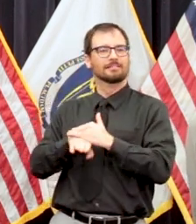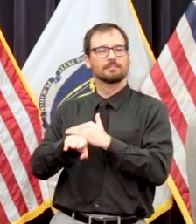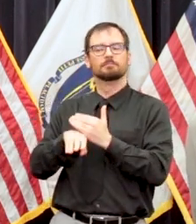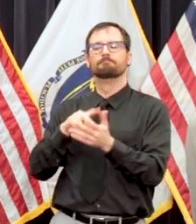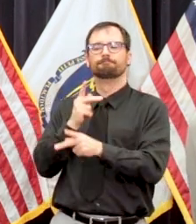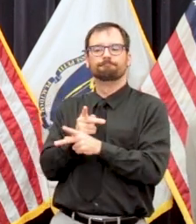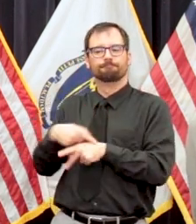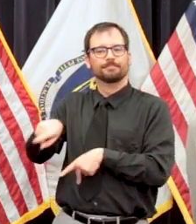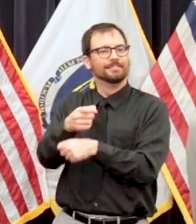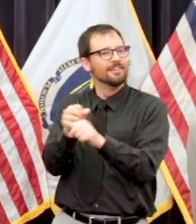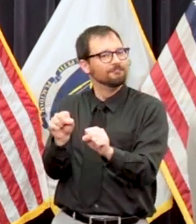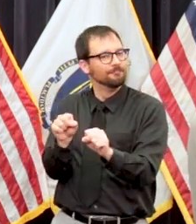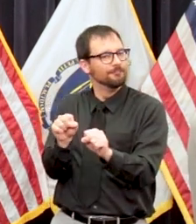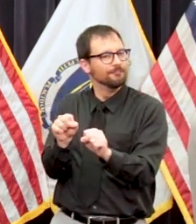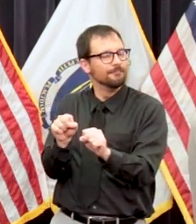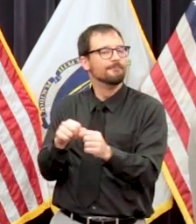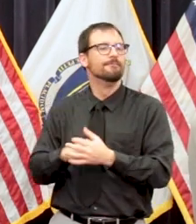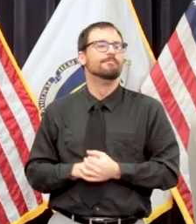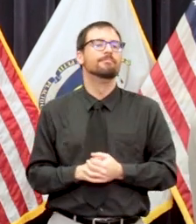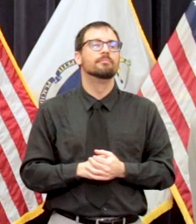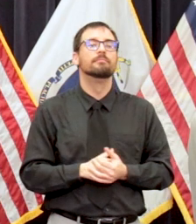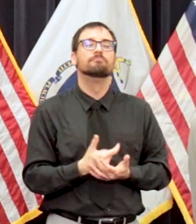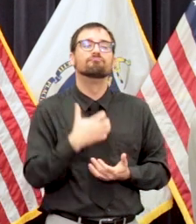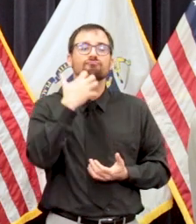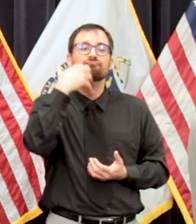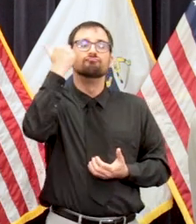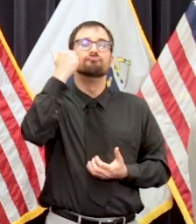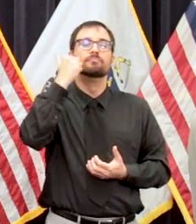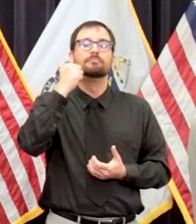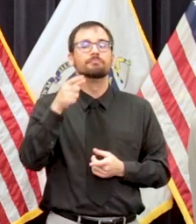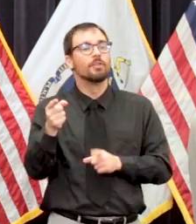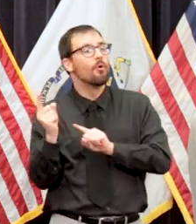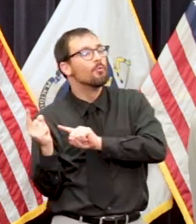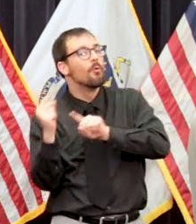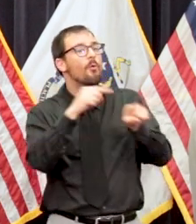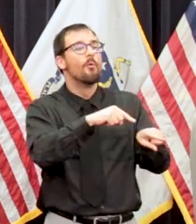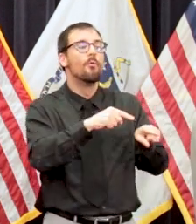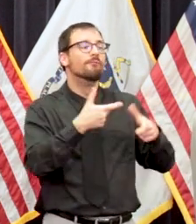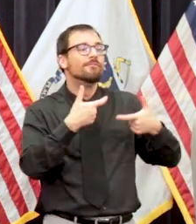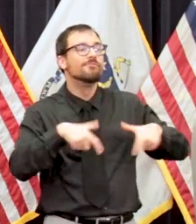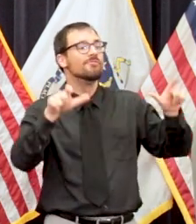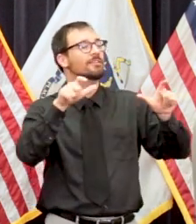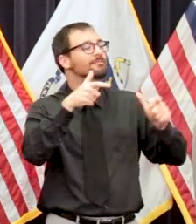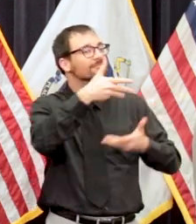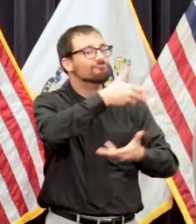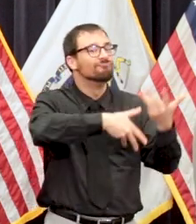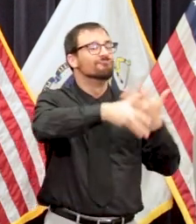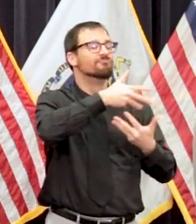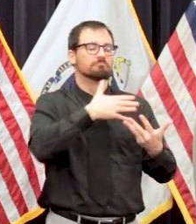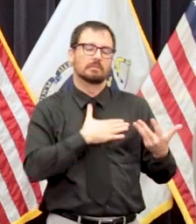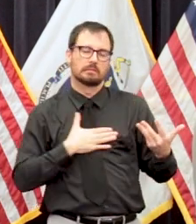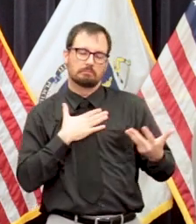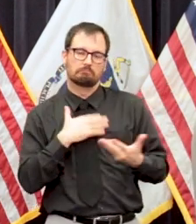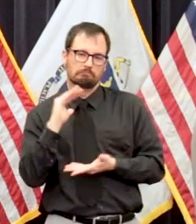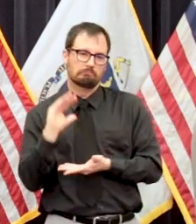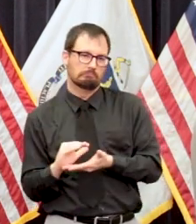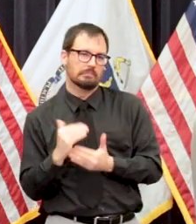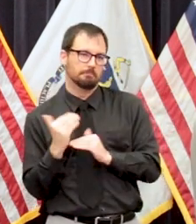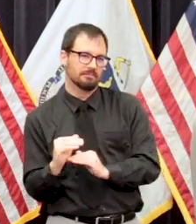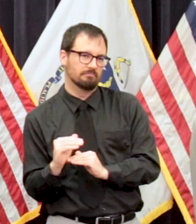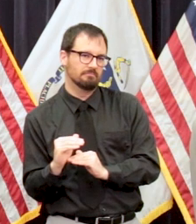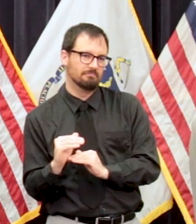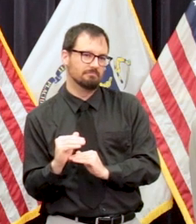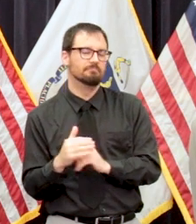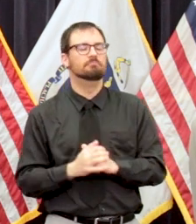large gatherings and large events. And of course, we should all remember to maintain our personal hygiene, and that